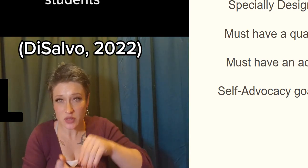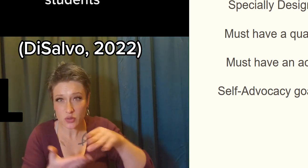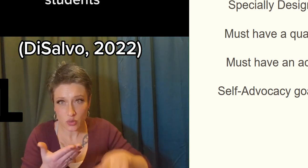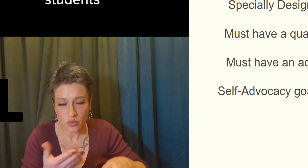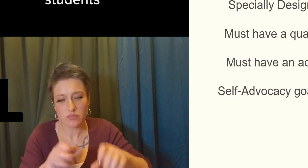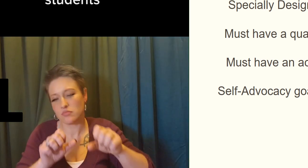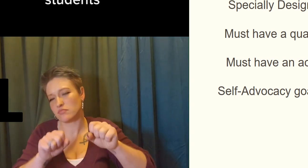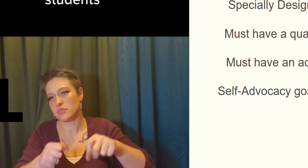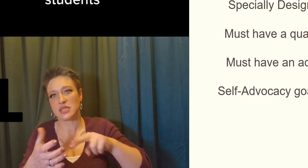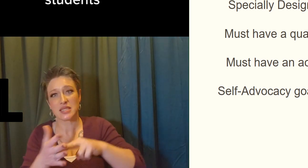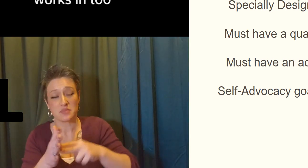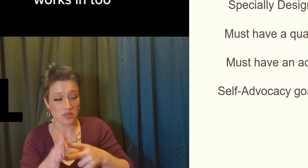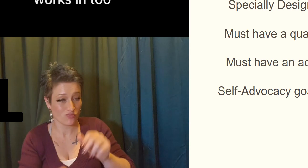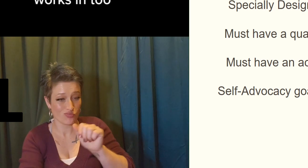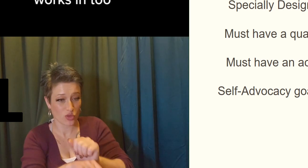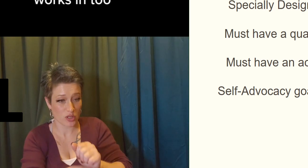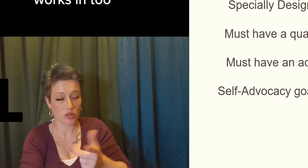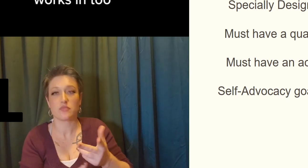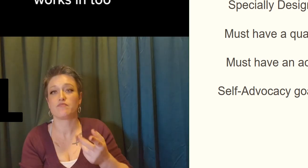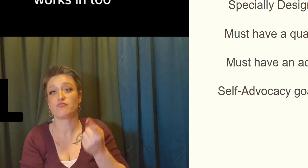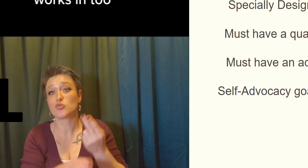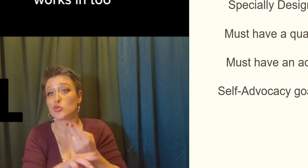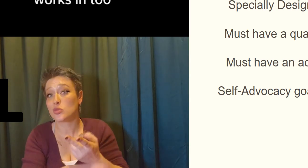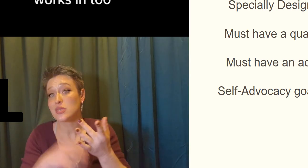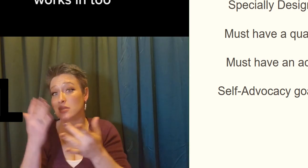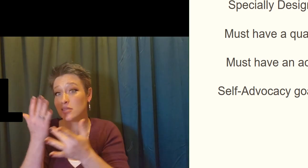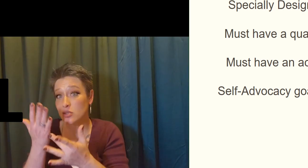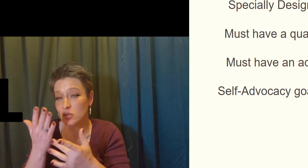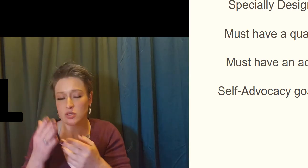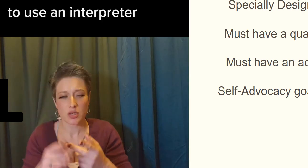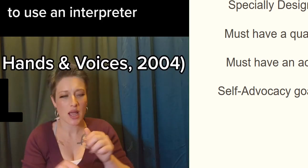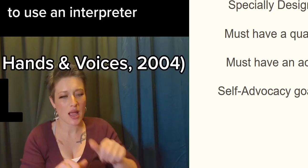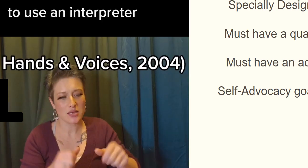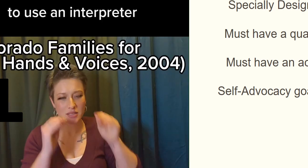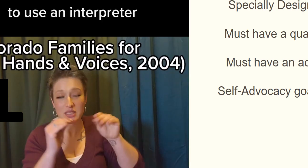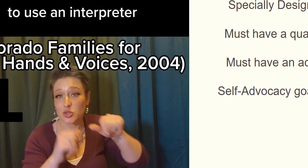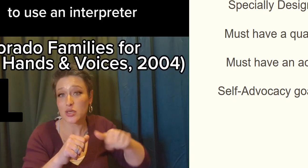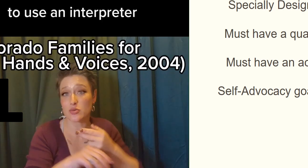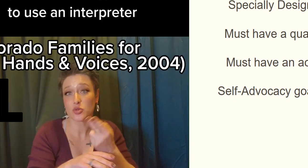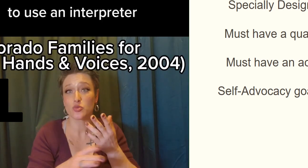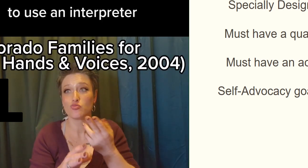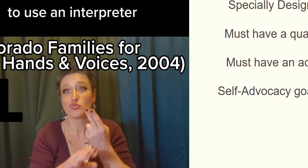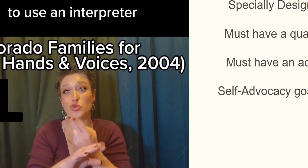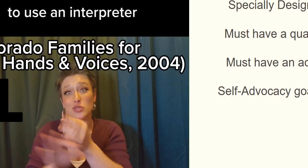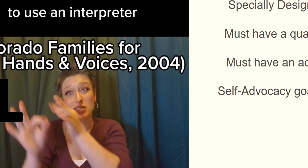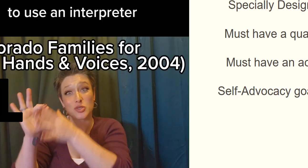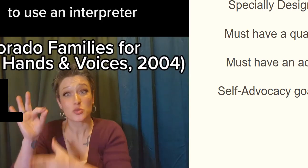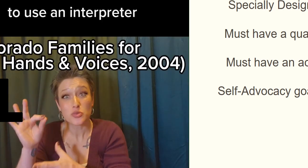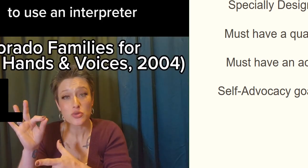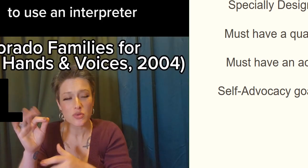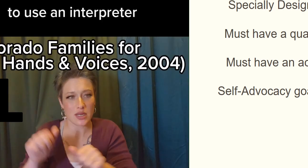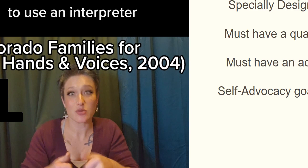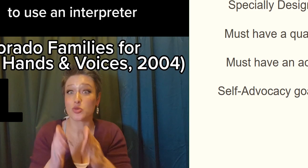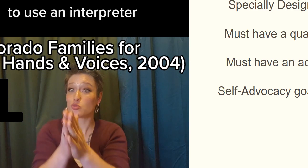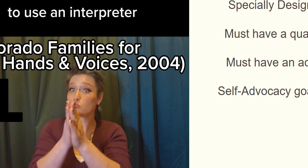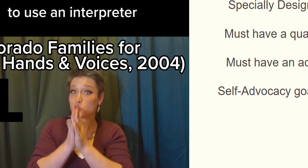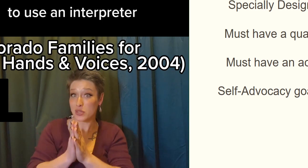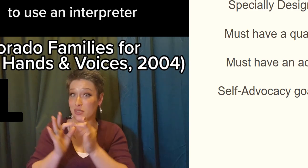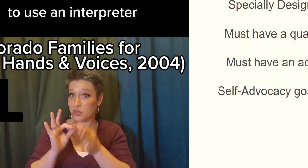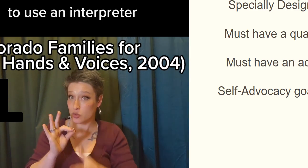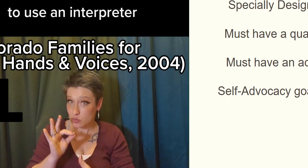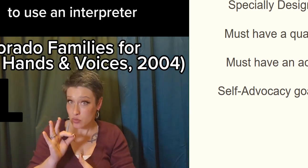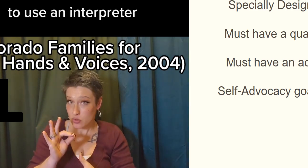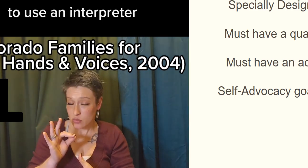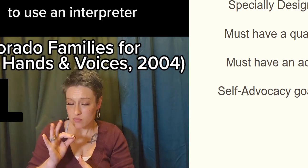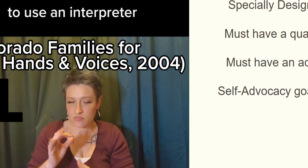For deaf and hard of hearing students, that self-advocacy piece works in too. If part of the work is how to use your technology, or how to